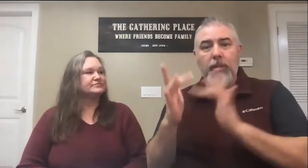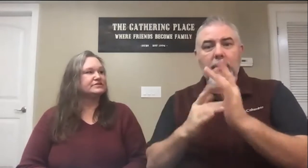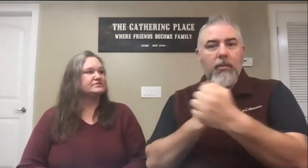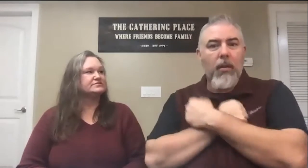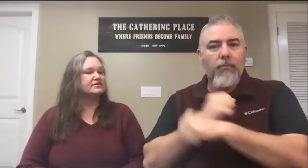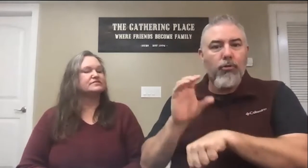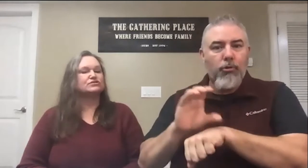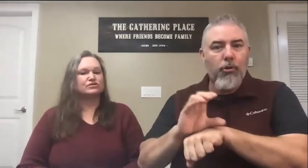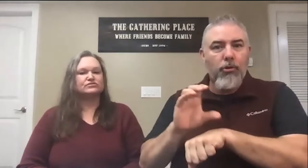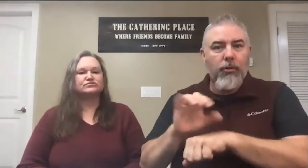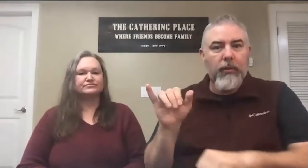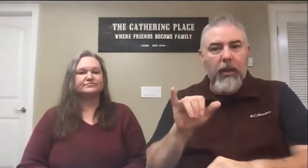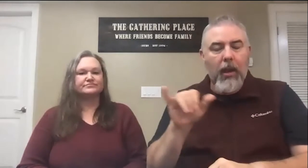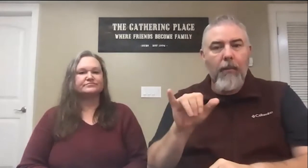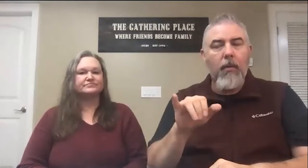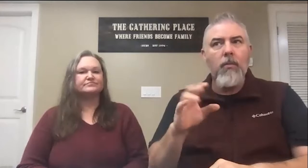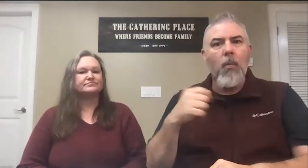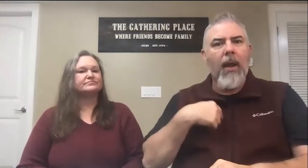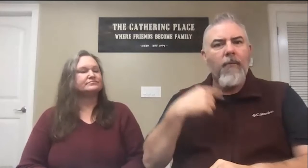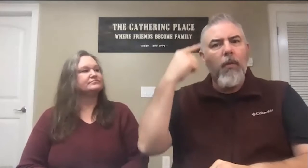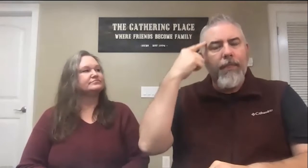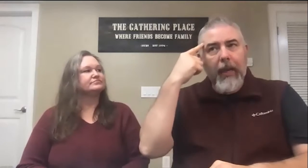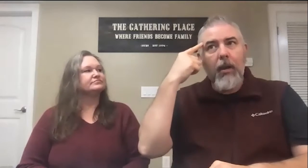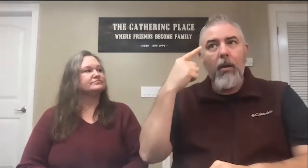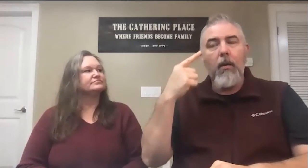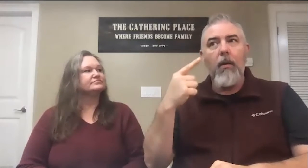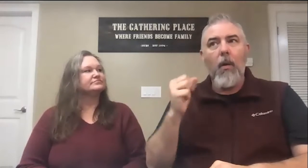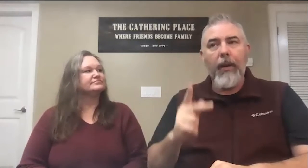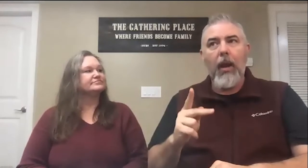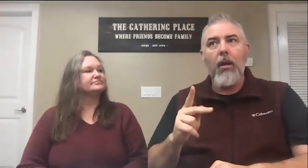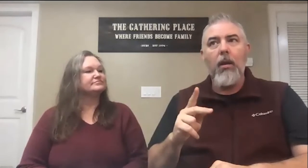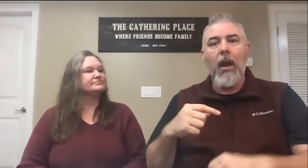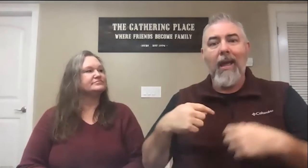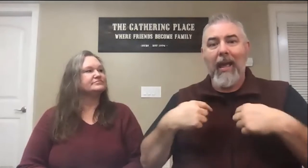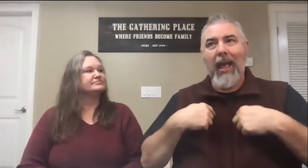as Jesus loved his bride, the church.